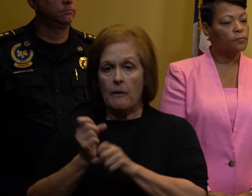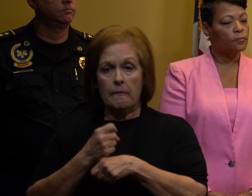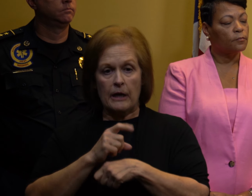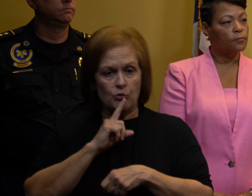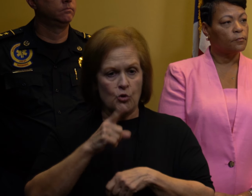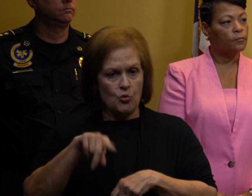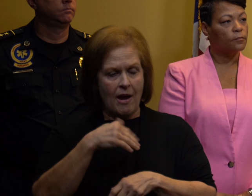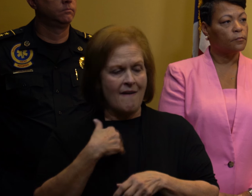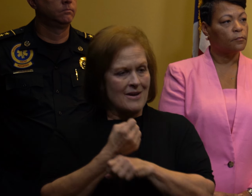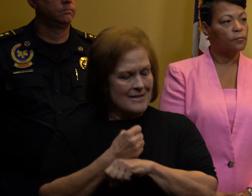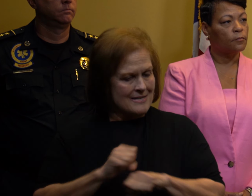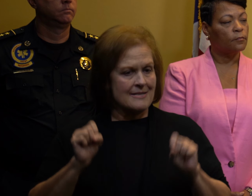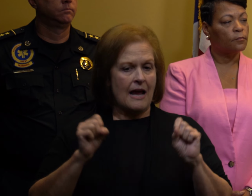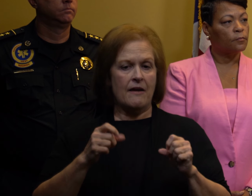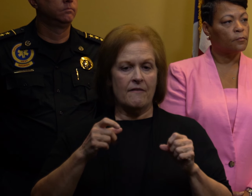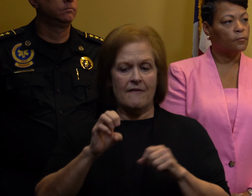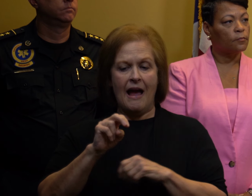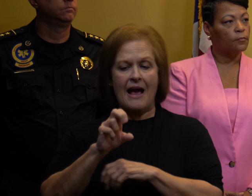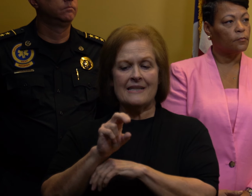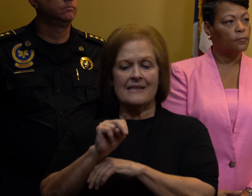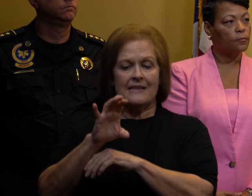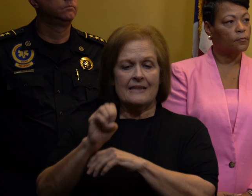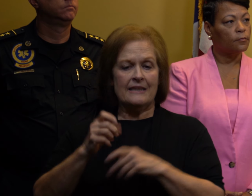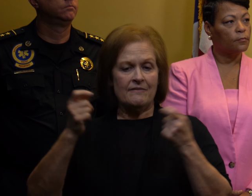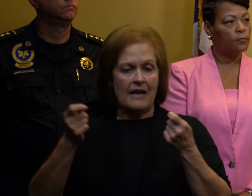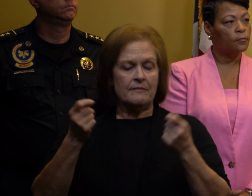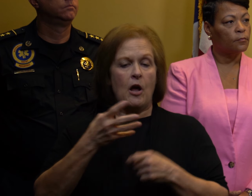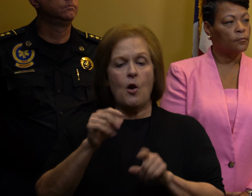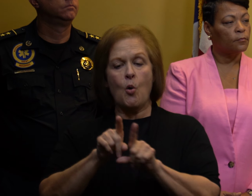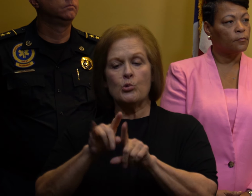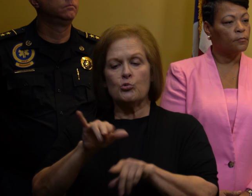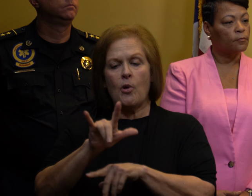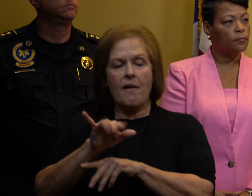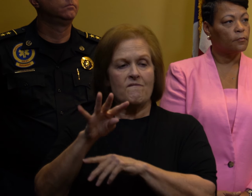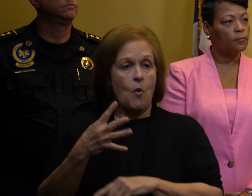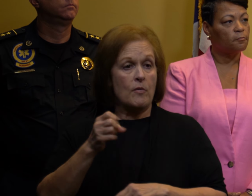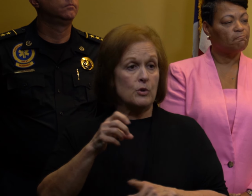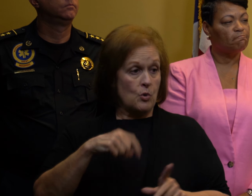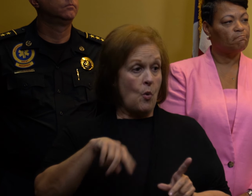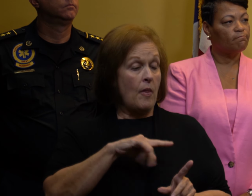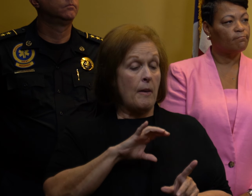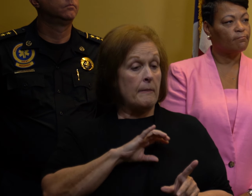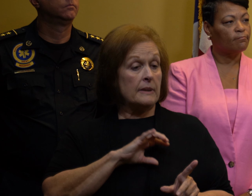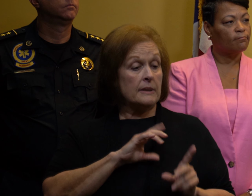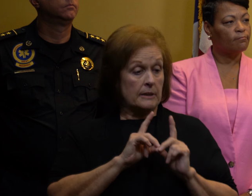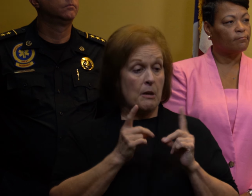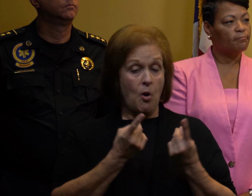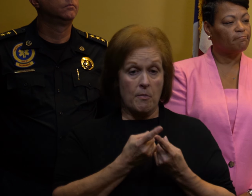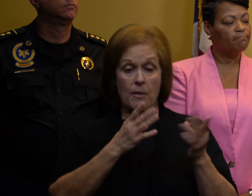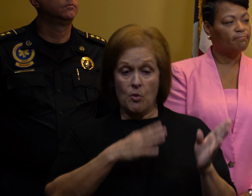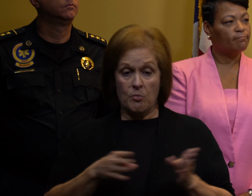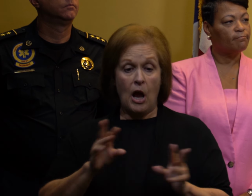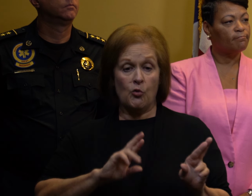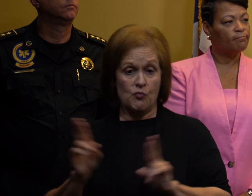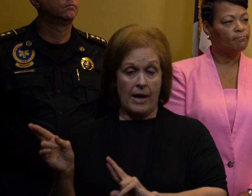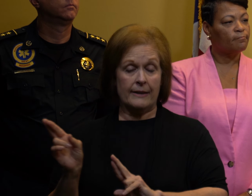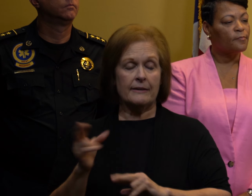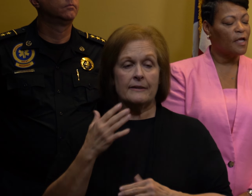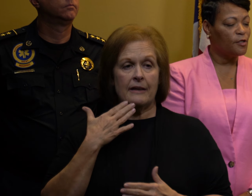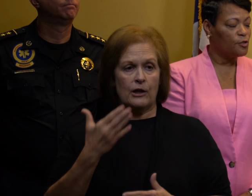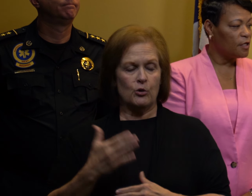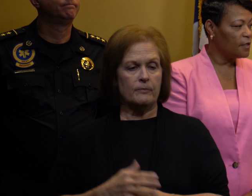has a safe and wonderful Essence Festival and July 4th holiday. So the men and women of the New Orleans Police are prepared to do that.